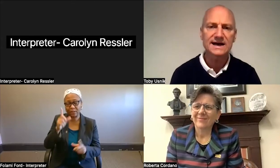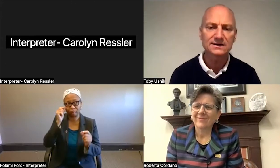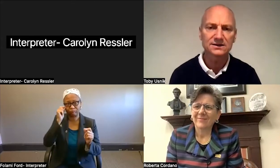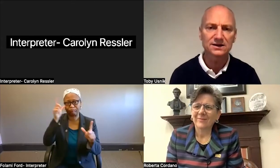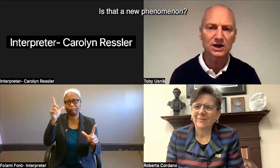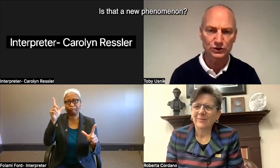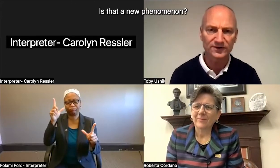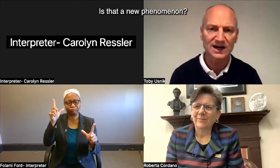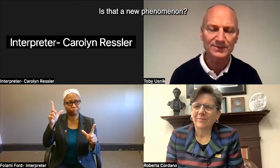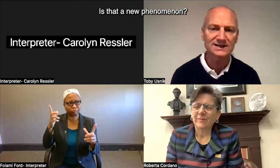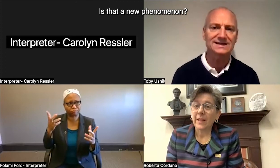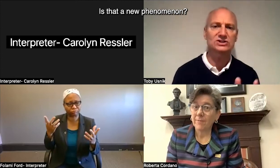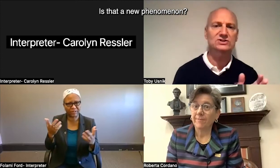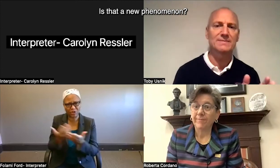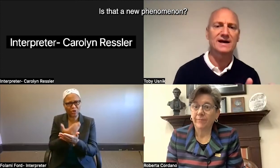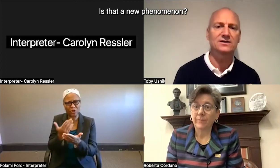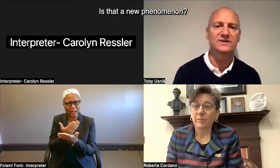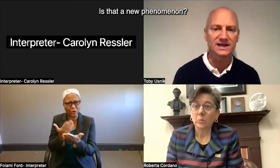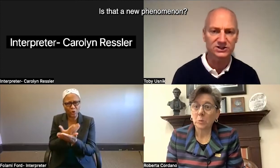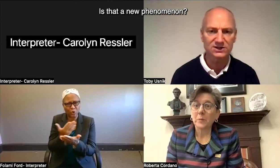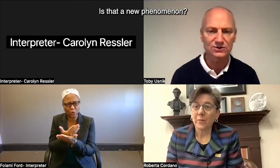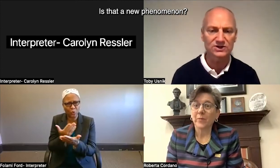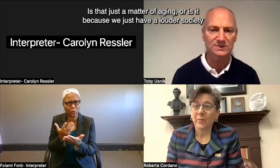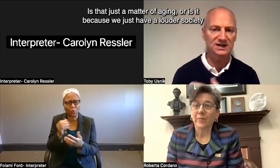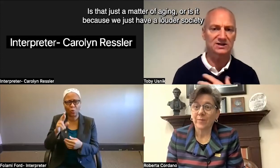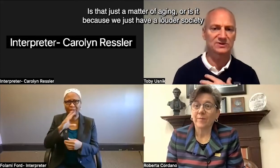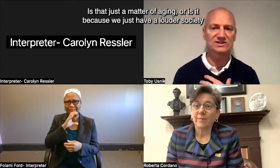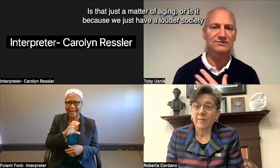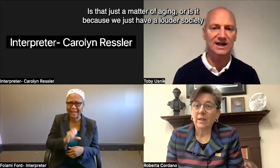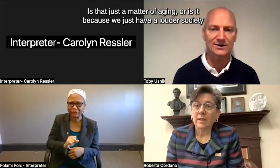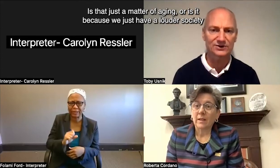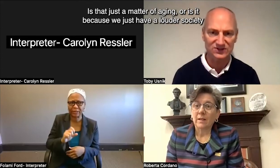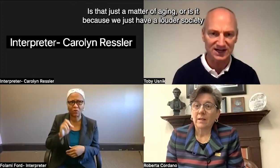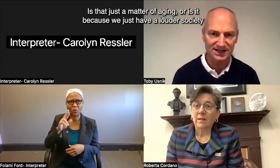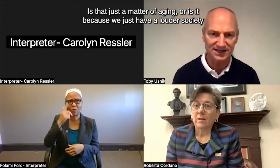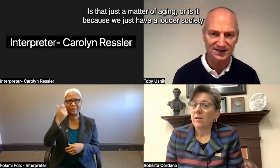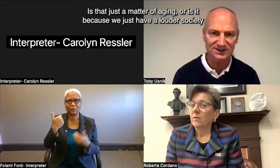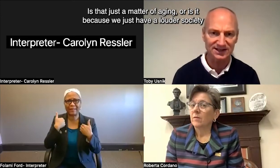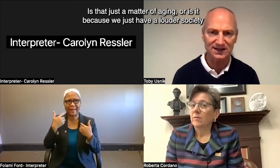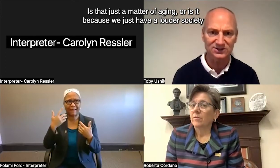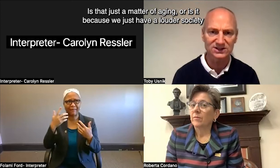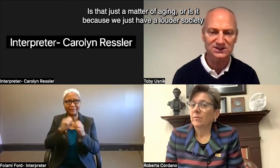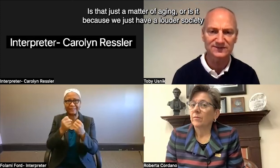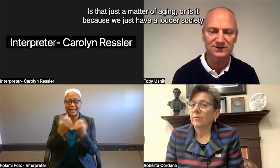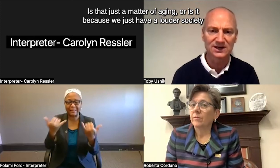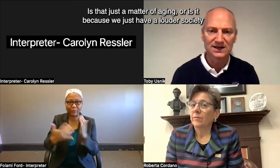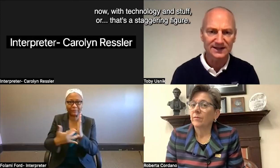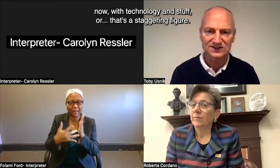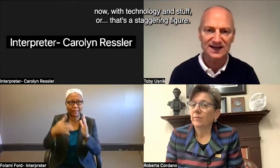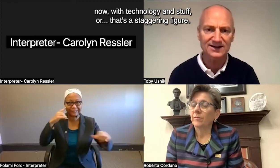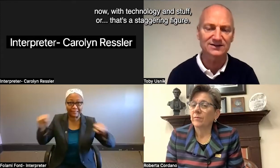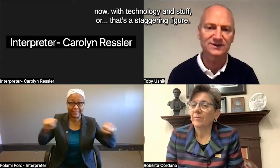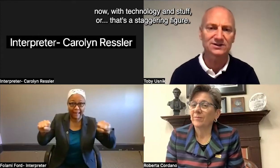Is that a new phenomenon? Is that just a matter of aging or is it because we just have louder society now with technology and stuff or